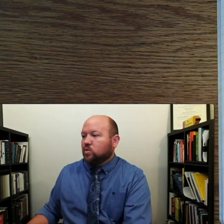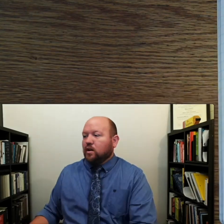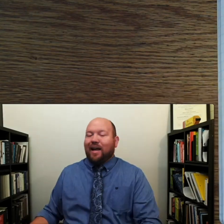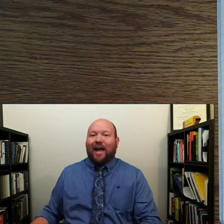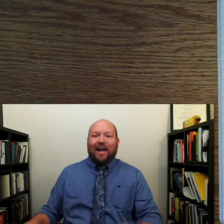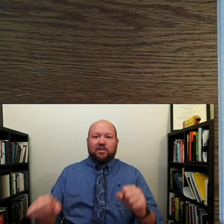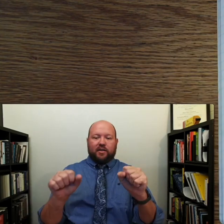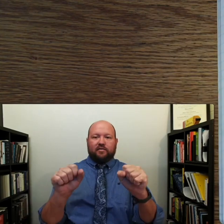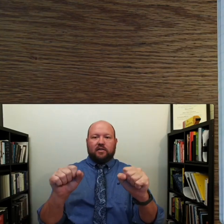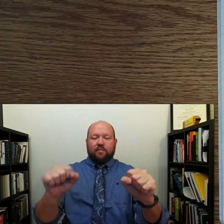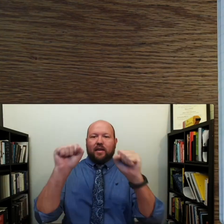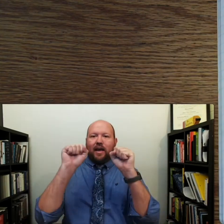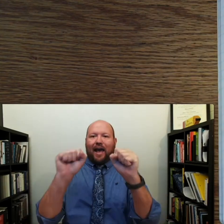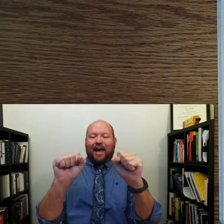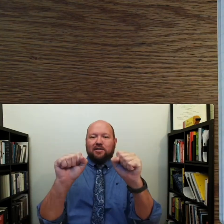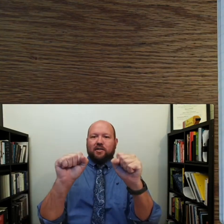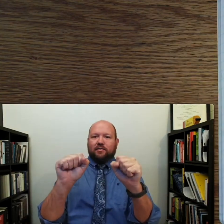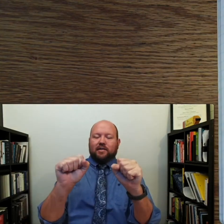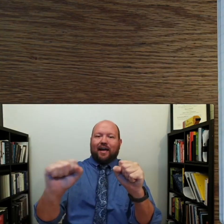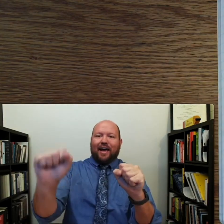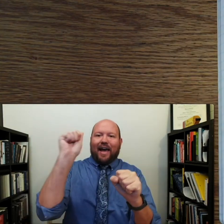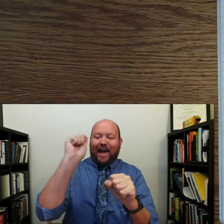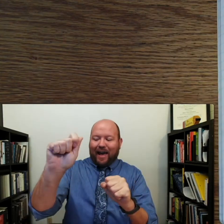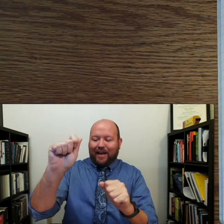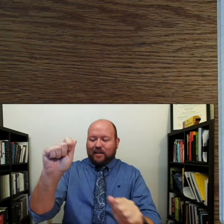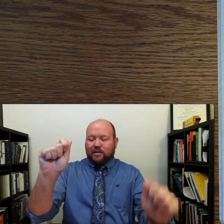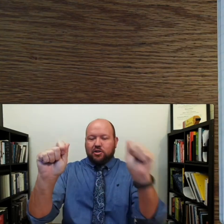Next word. Adjectives. Adjectives.